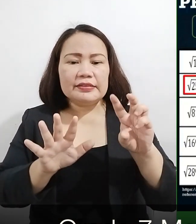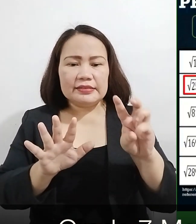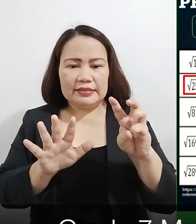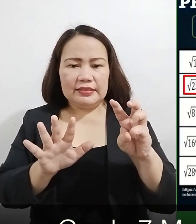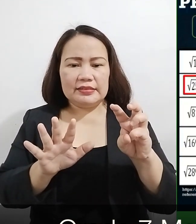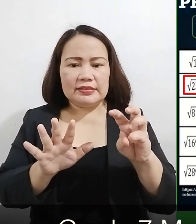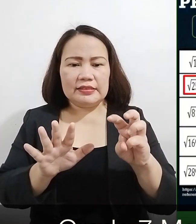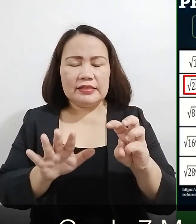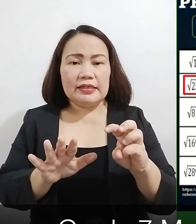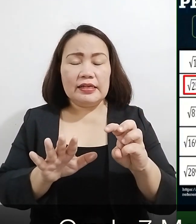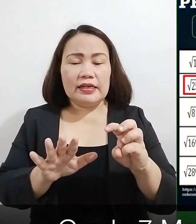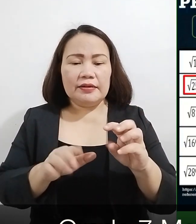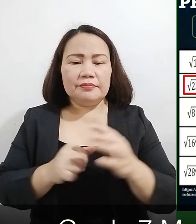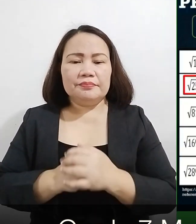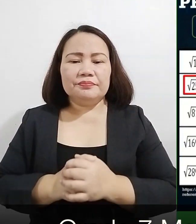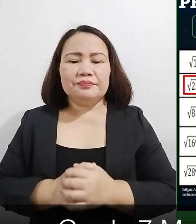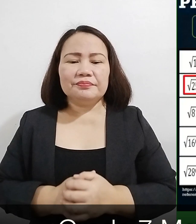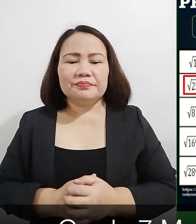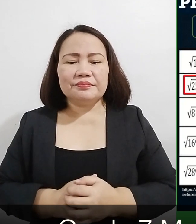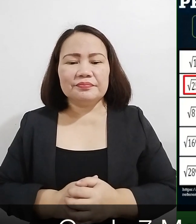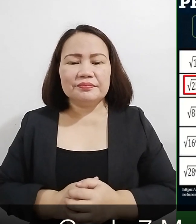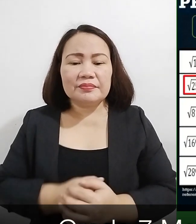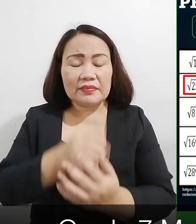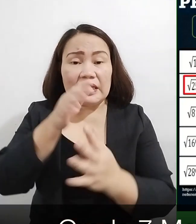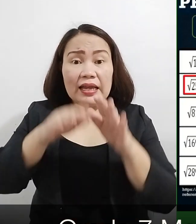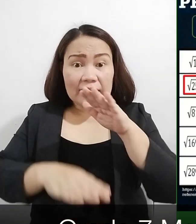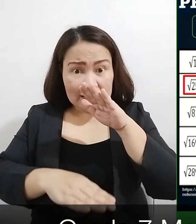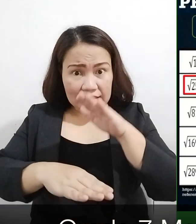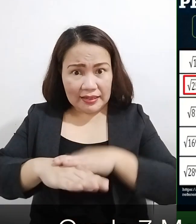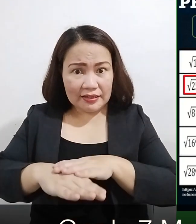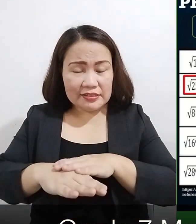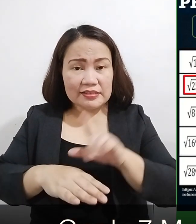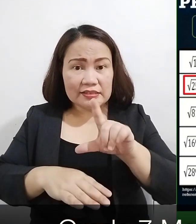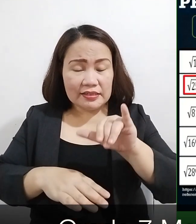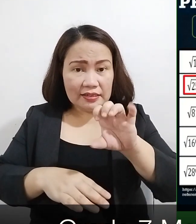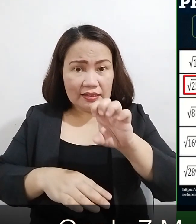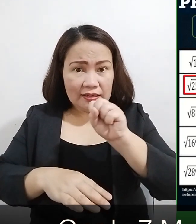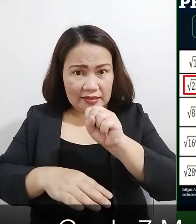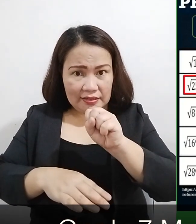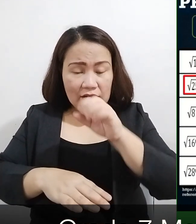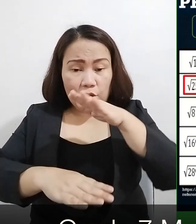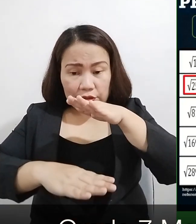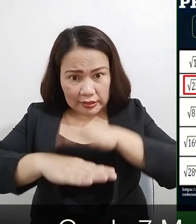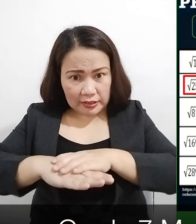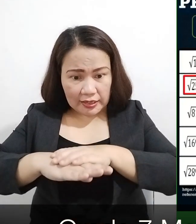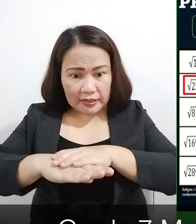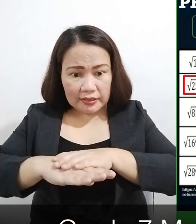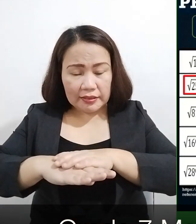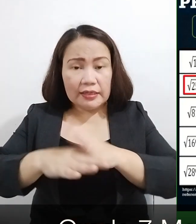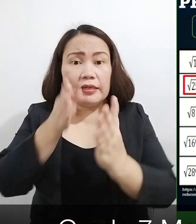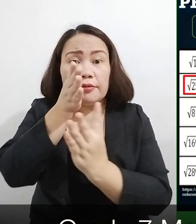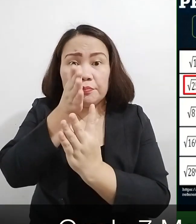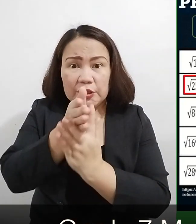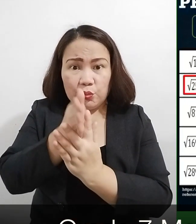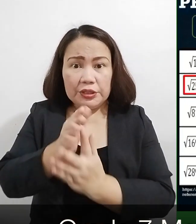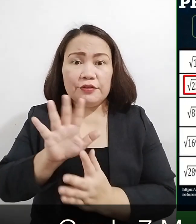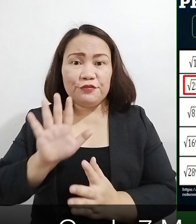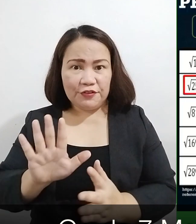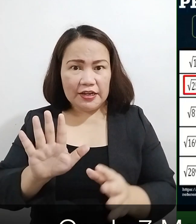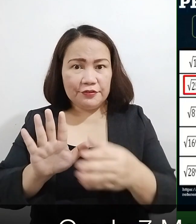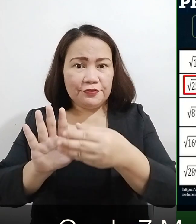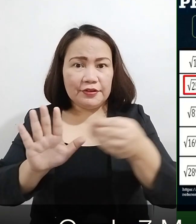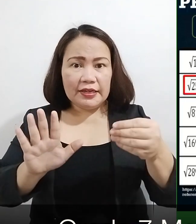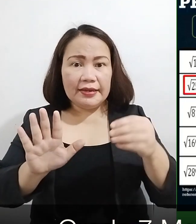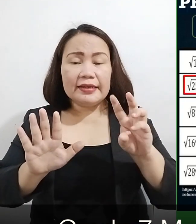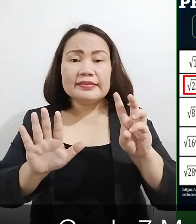Kung saan siya napapagitna, kunin mo yung dalawang perfect squares na mas mababa at mas mataas sa